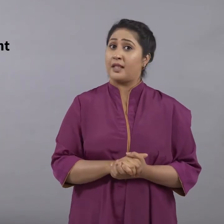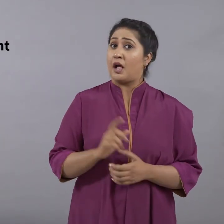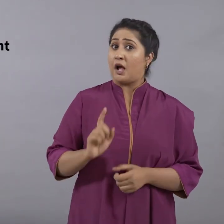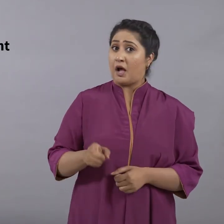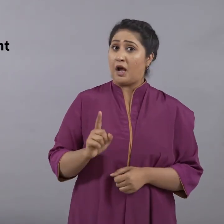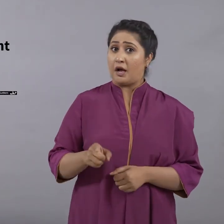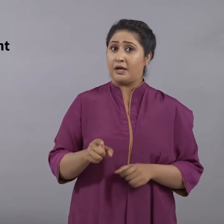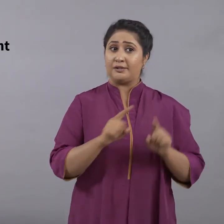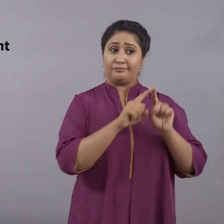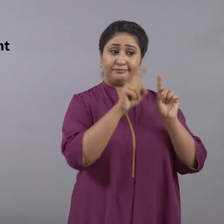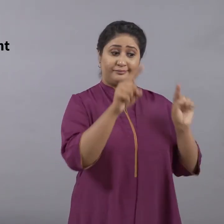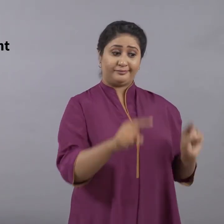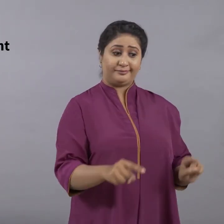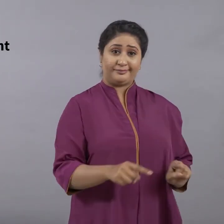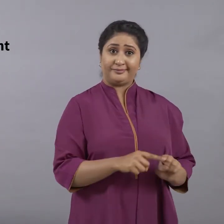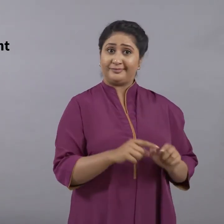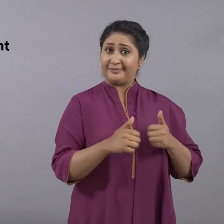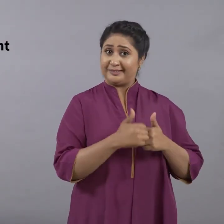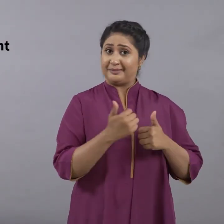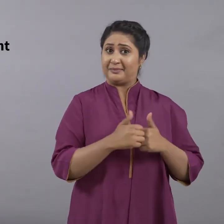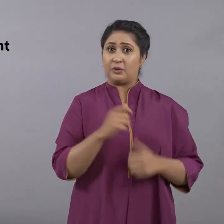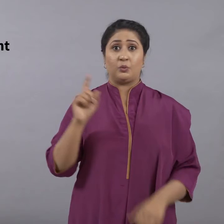Sample 1. Letters.